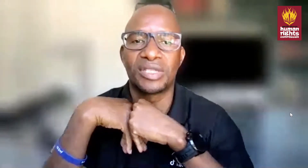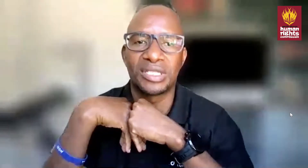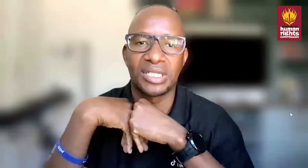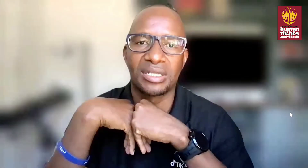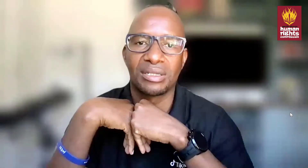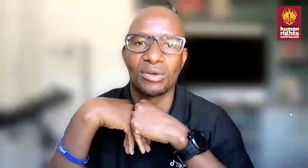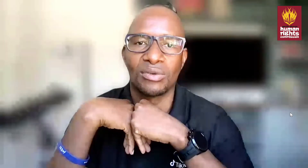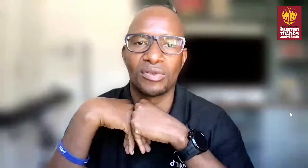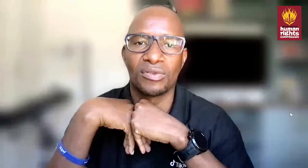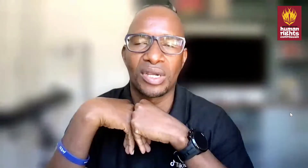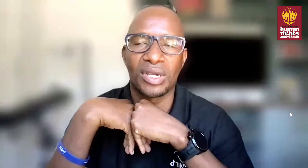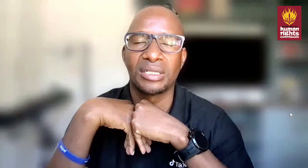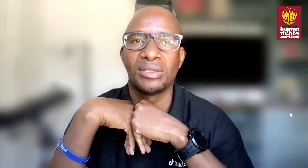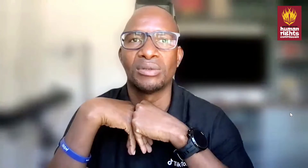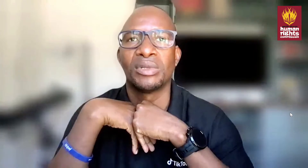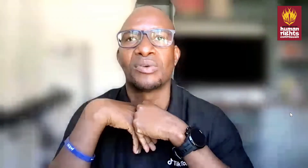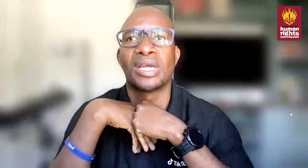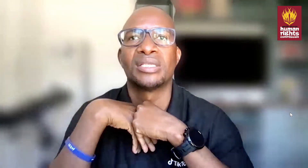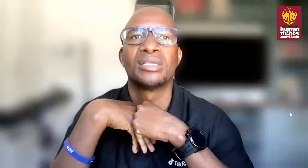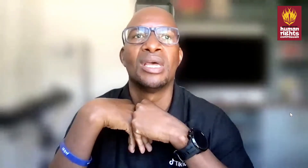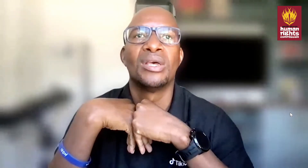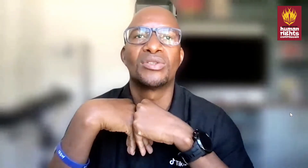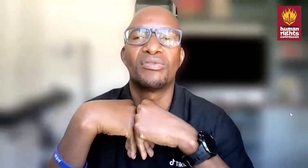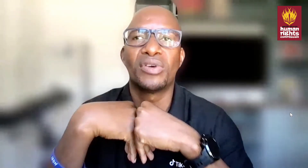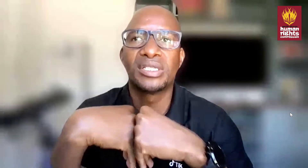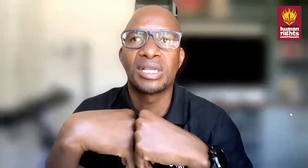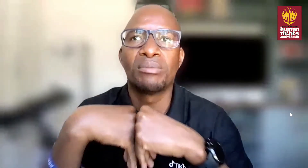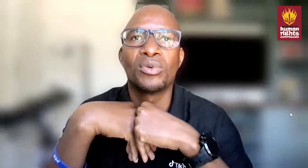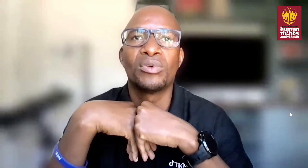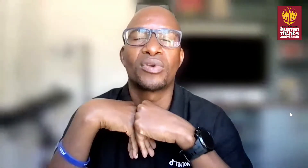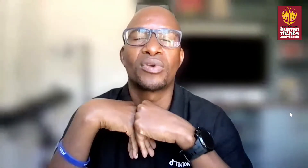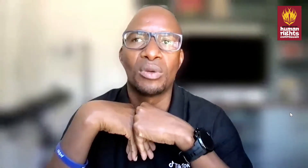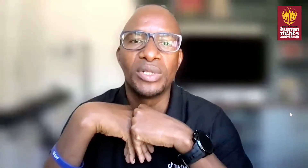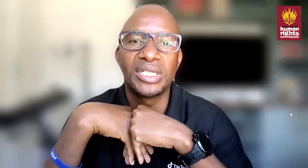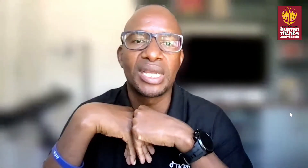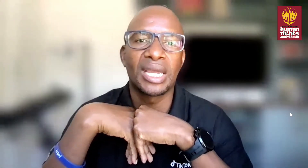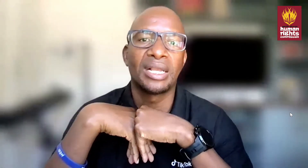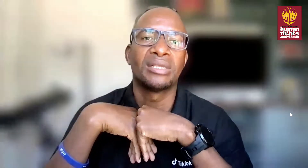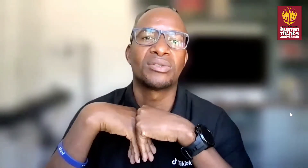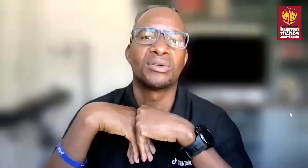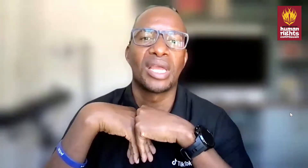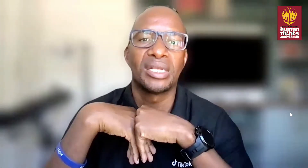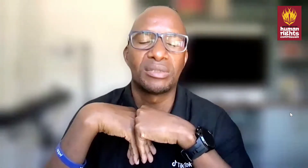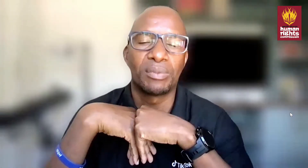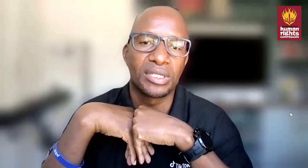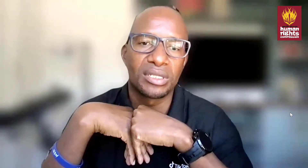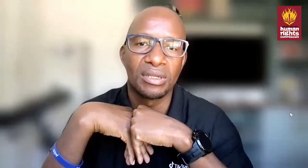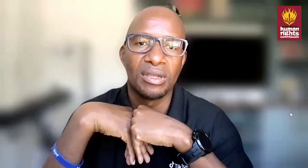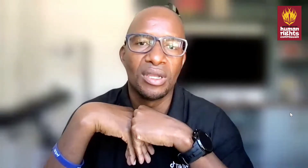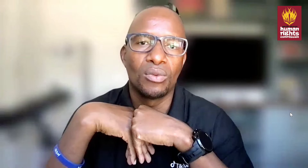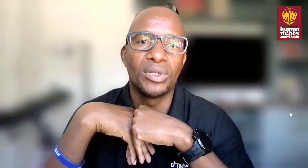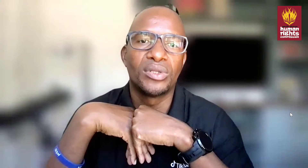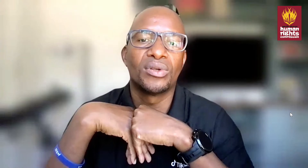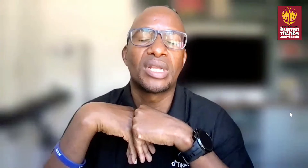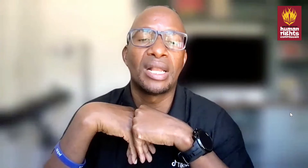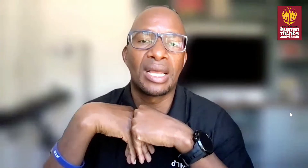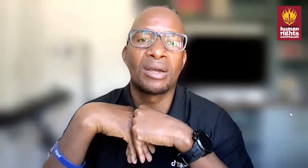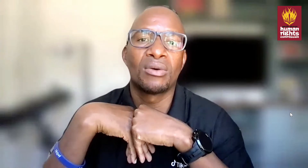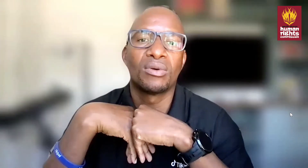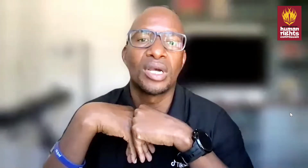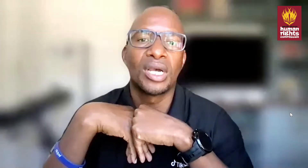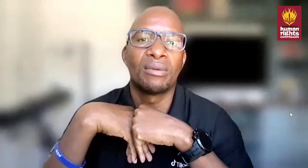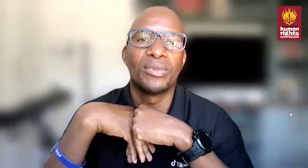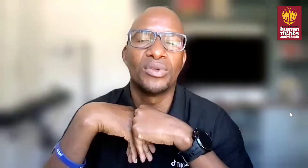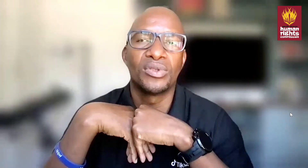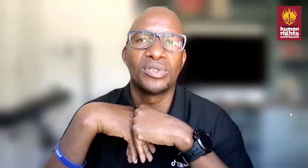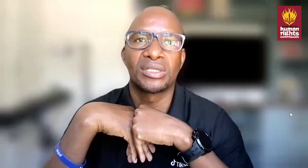a specific set of guaranteed human rights. So for example, we've got community guidelines on hate speech. We